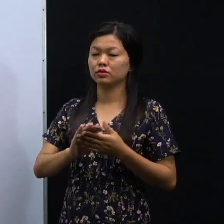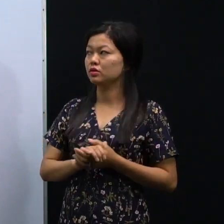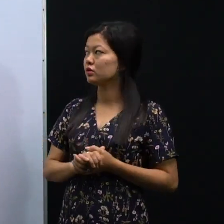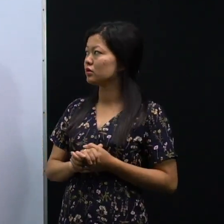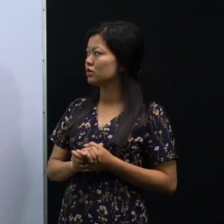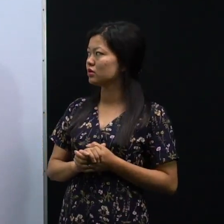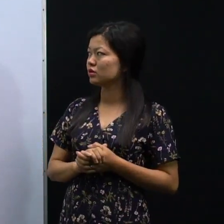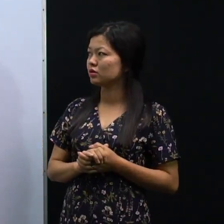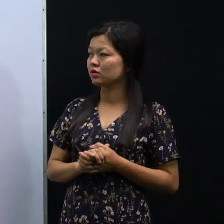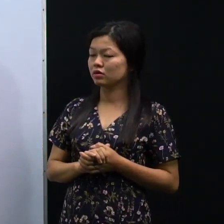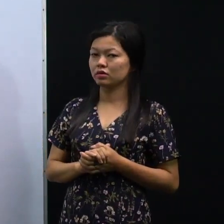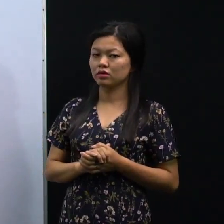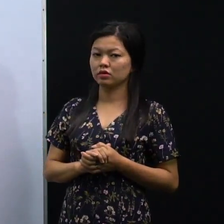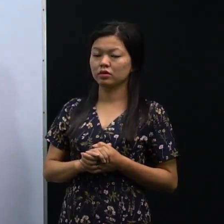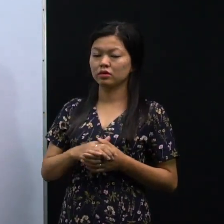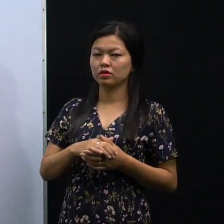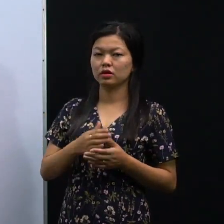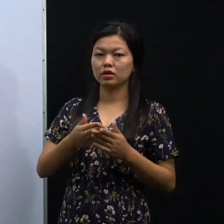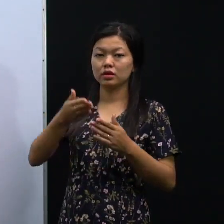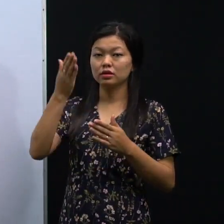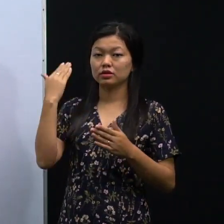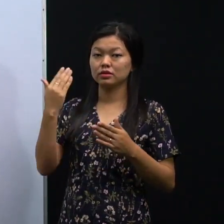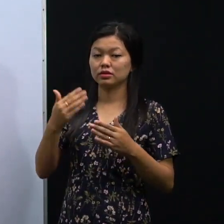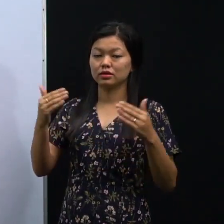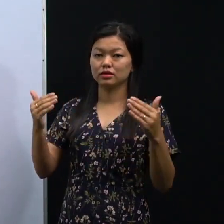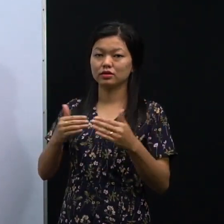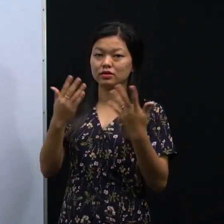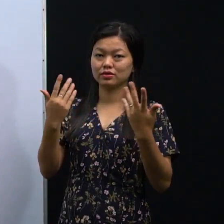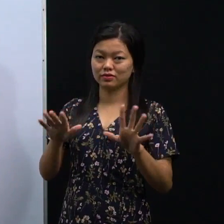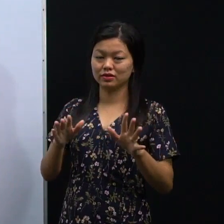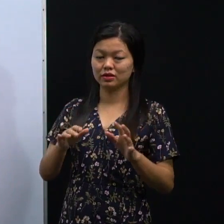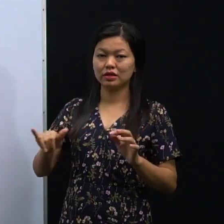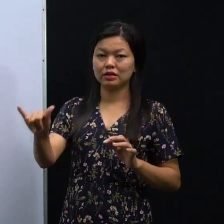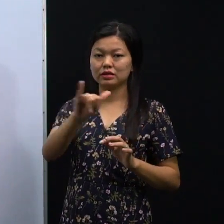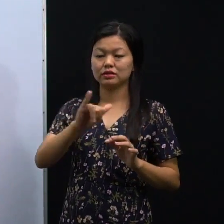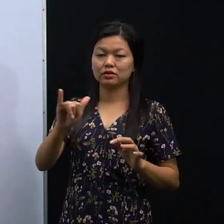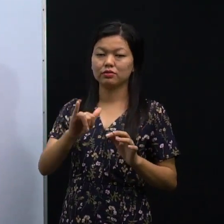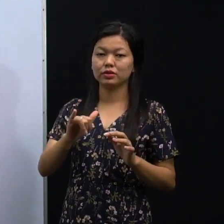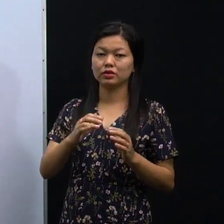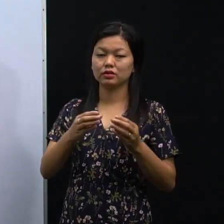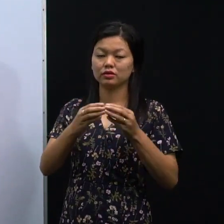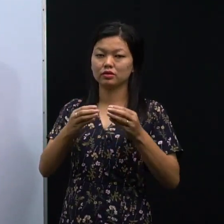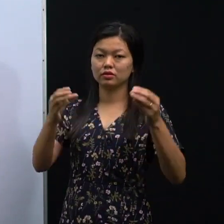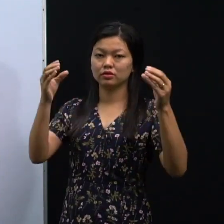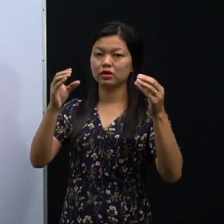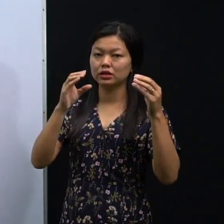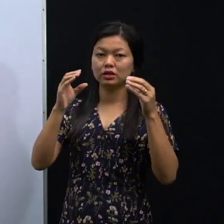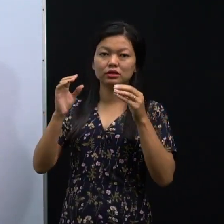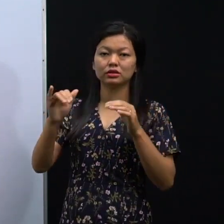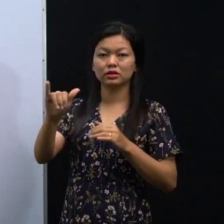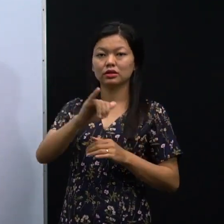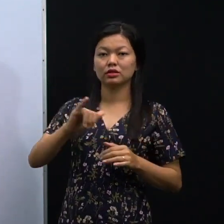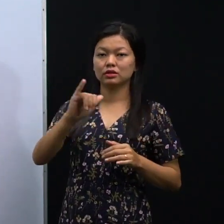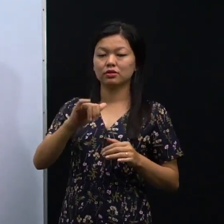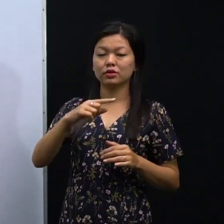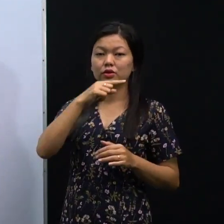explained about Thomson model of an atom that it is like a watermelon, right? It is like a watermelon where the red